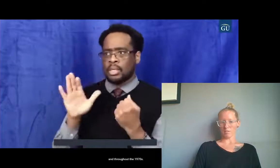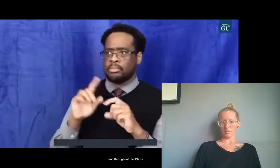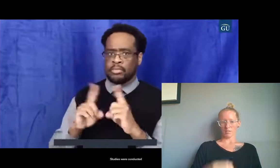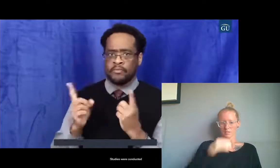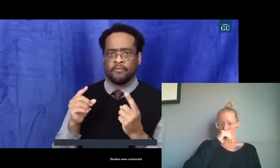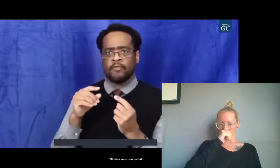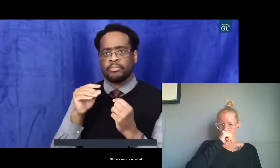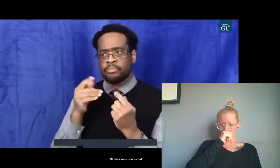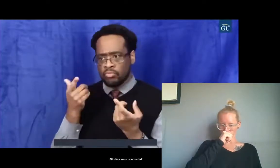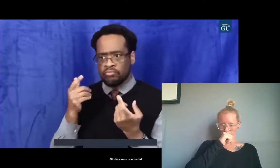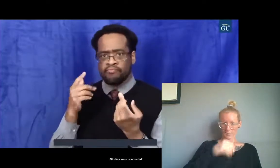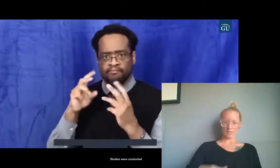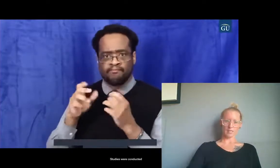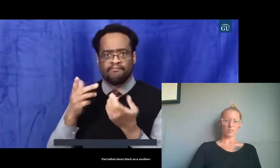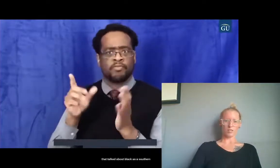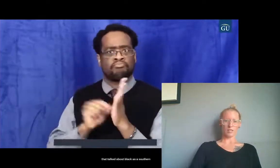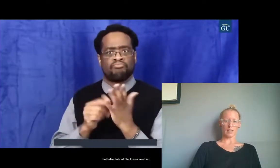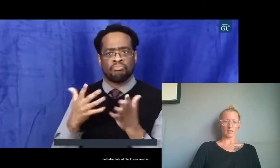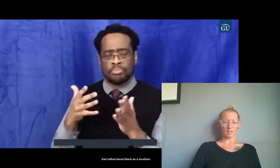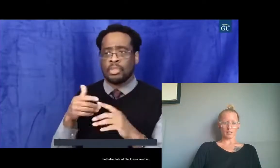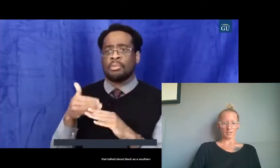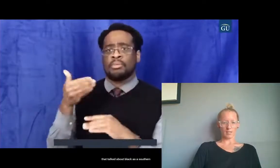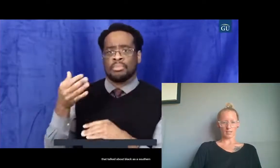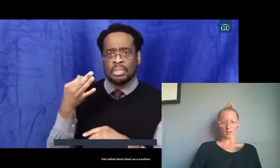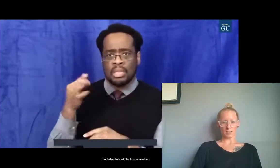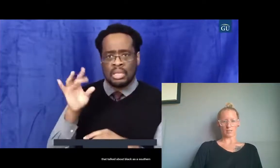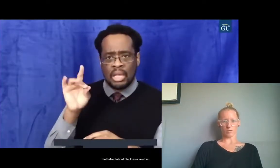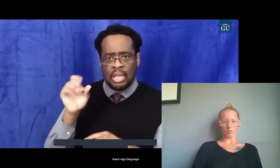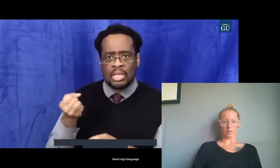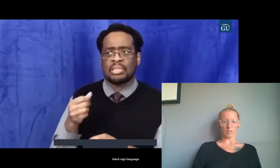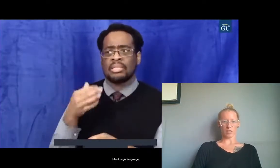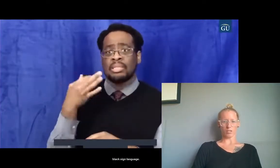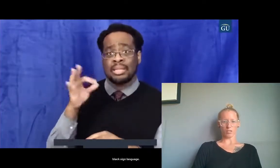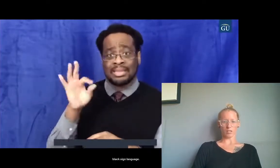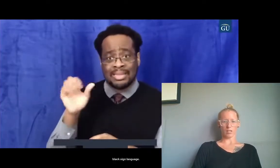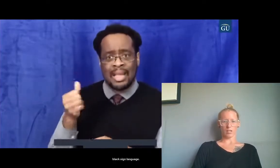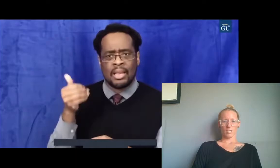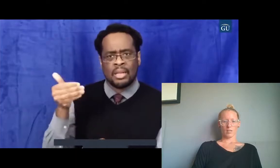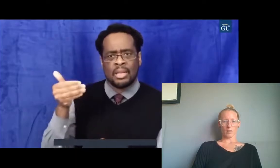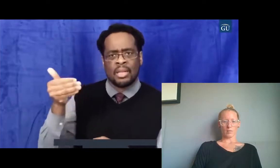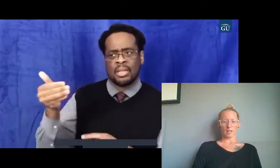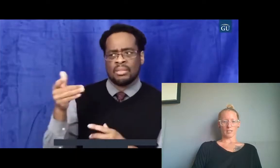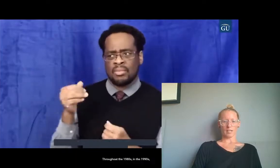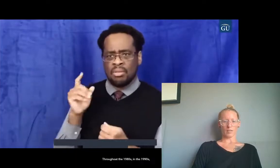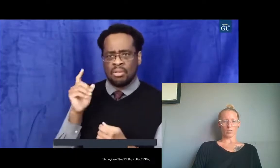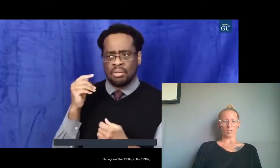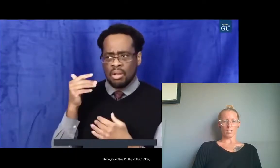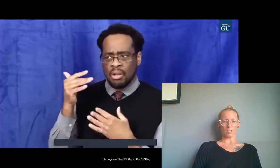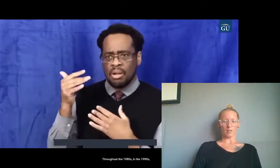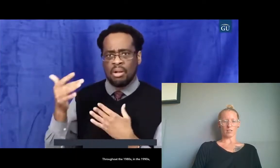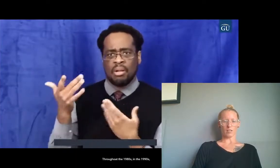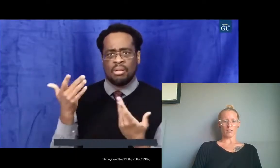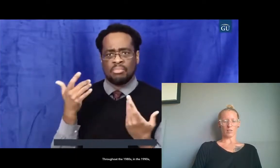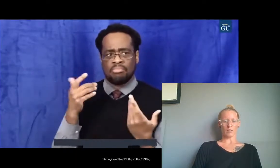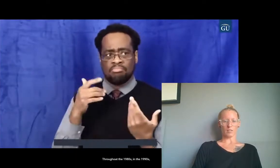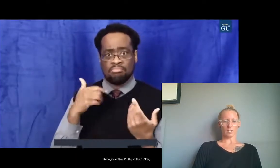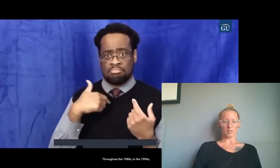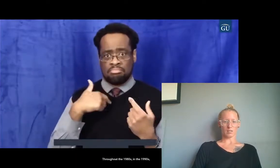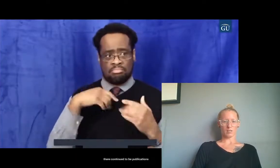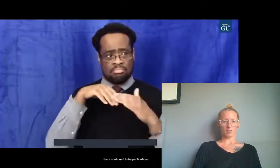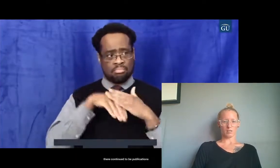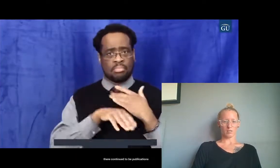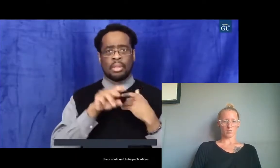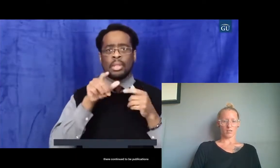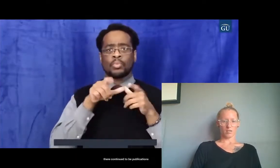1965. And studies were conducted and analyzed in different publications that black sign language has been developing